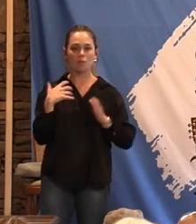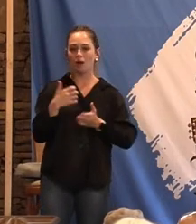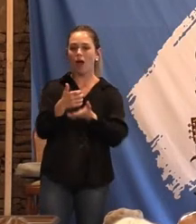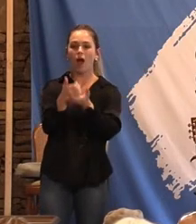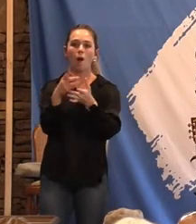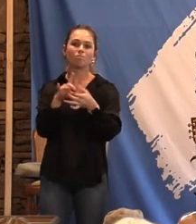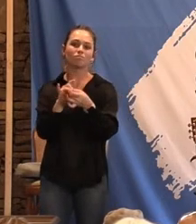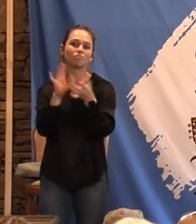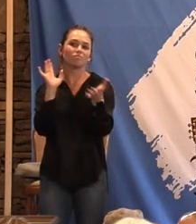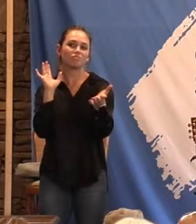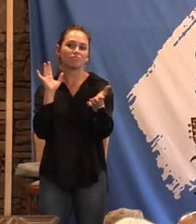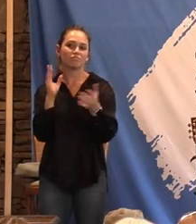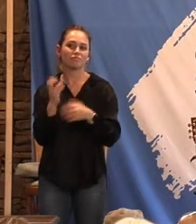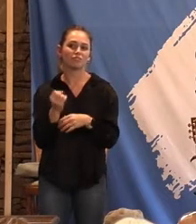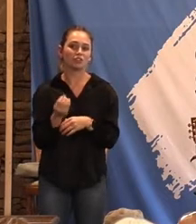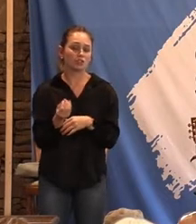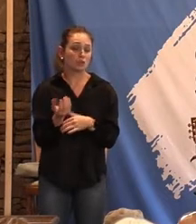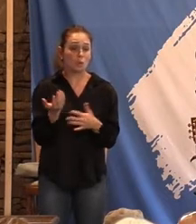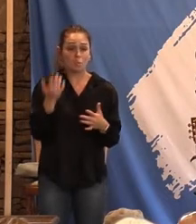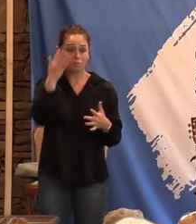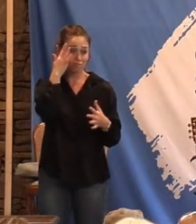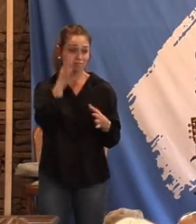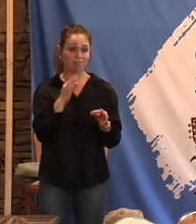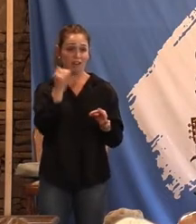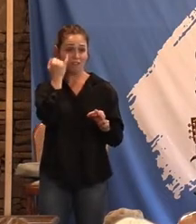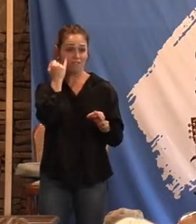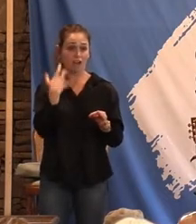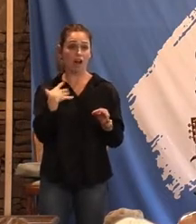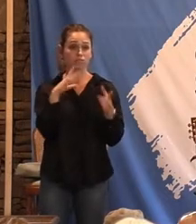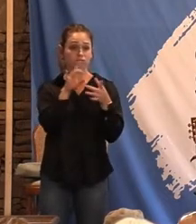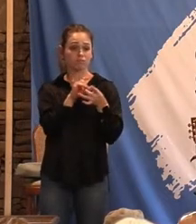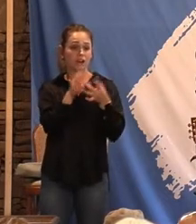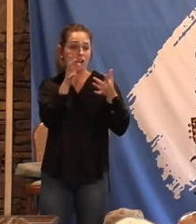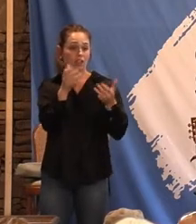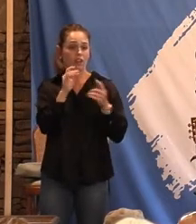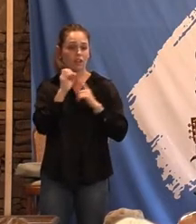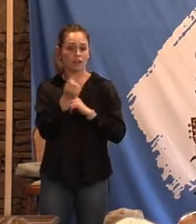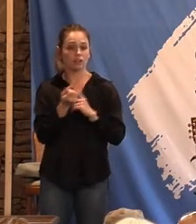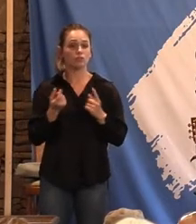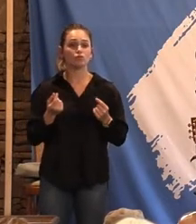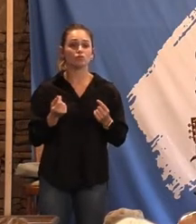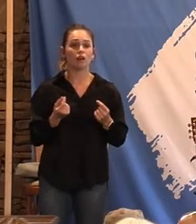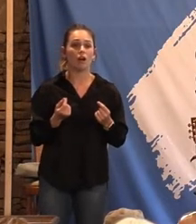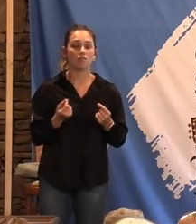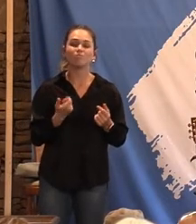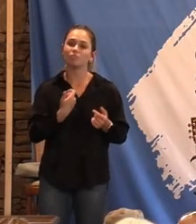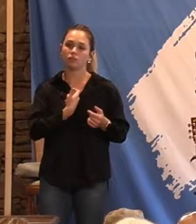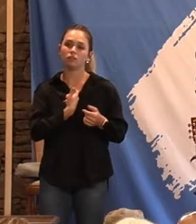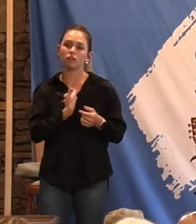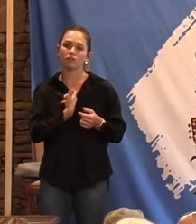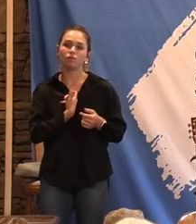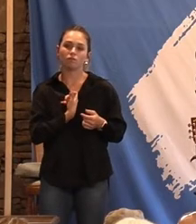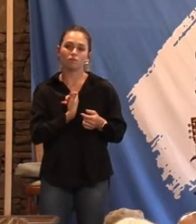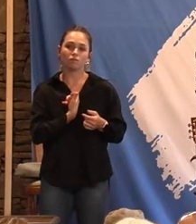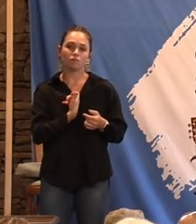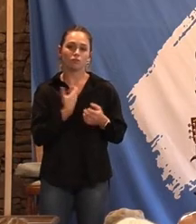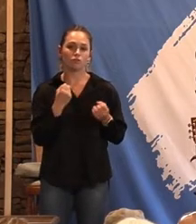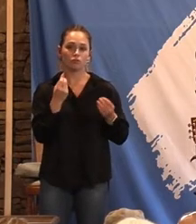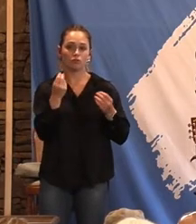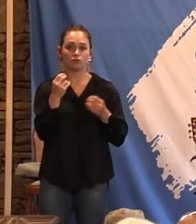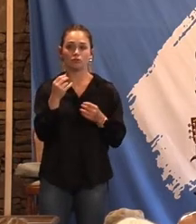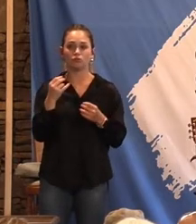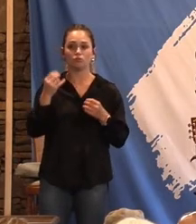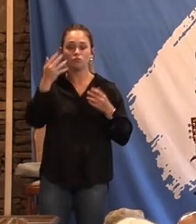loose. So Tiger decided that if I'm going to get out of this fix, I've got to do it myself. So